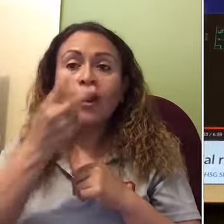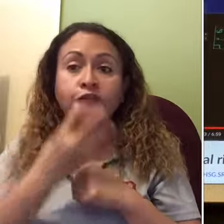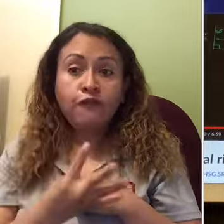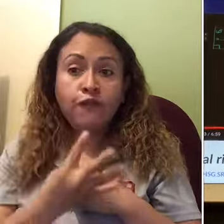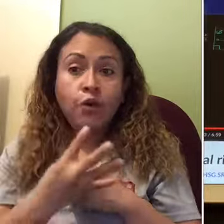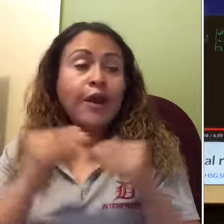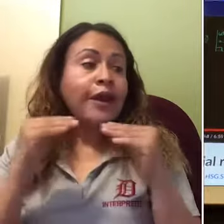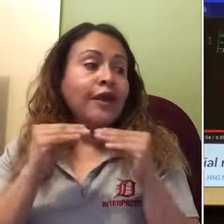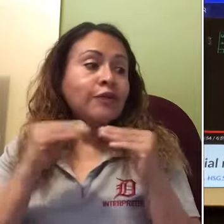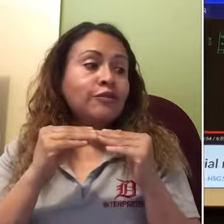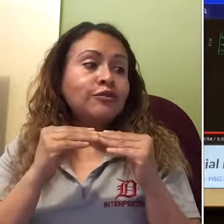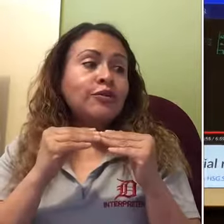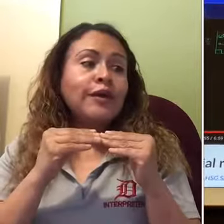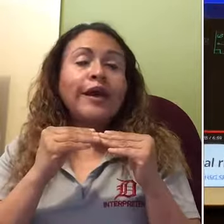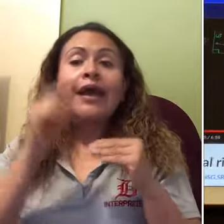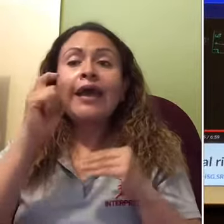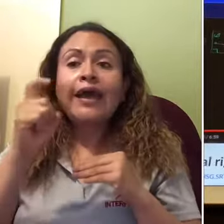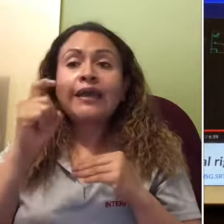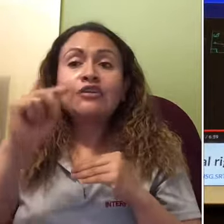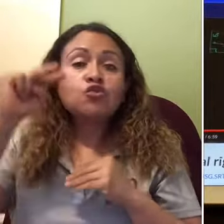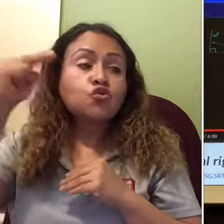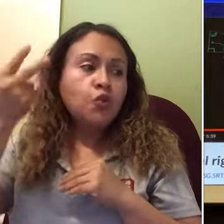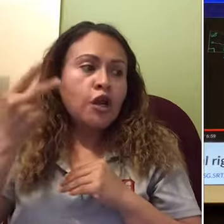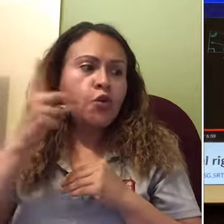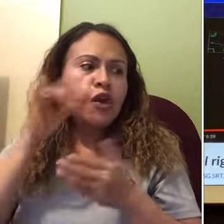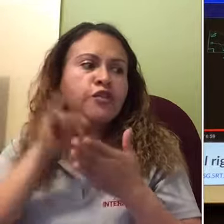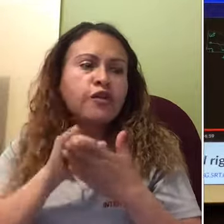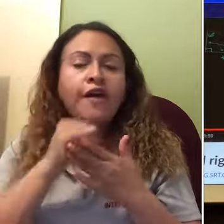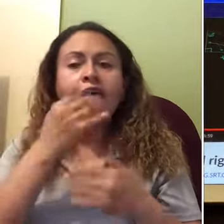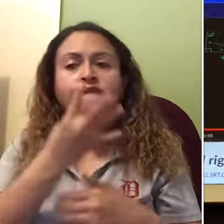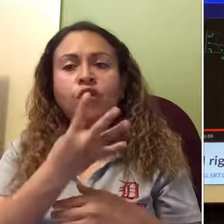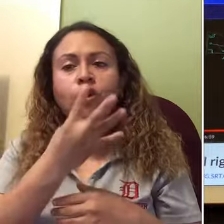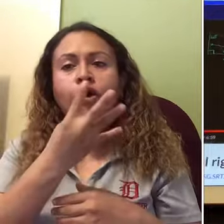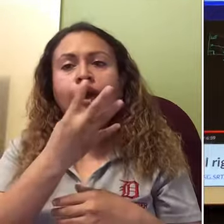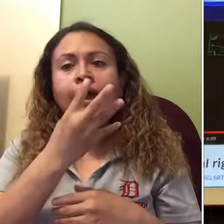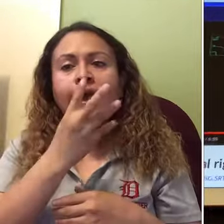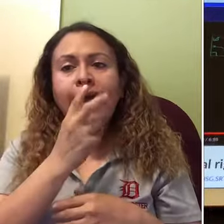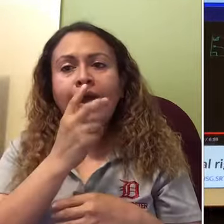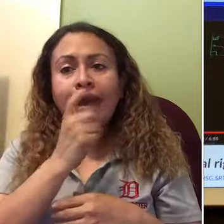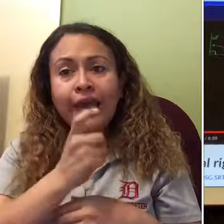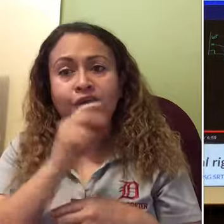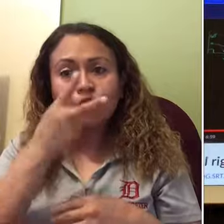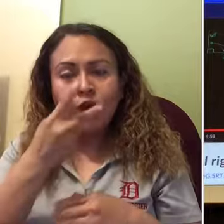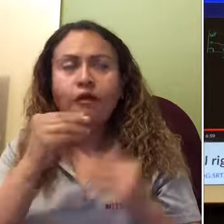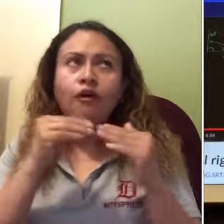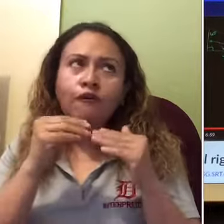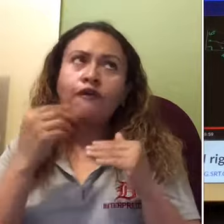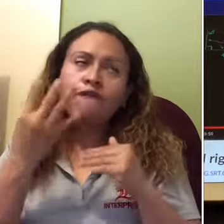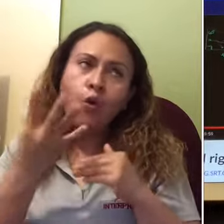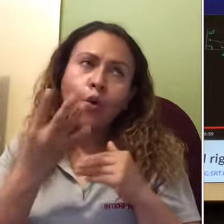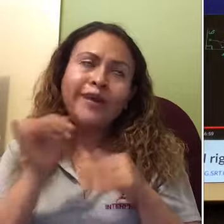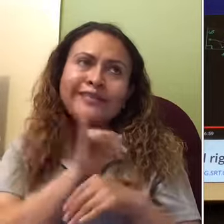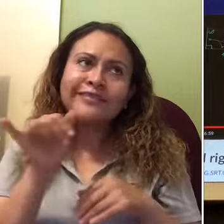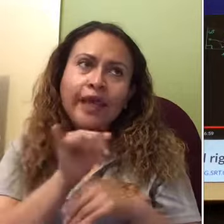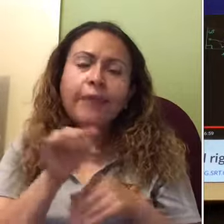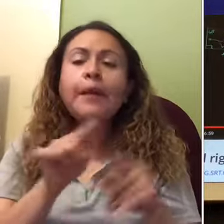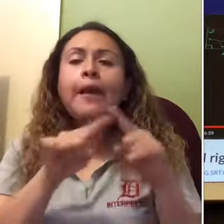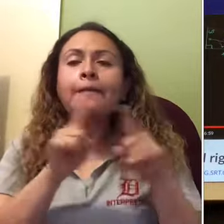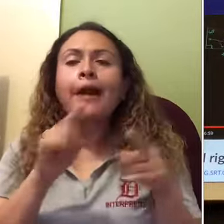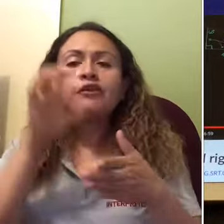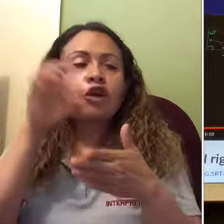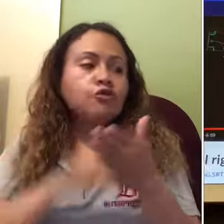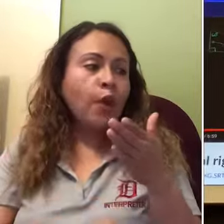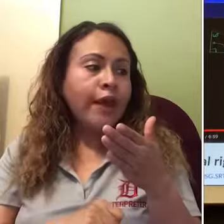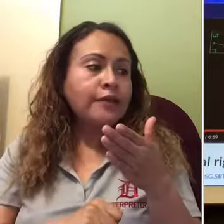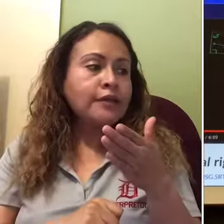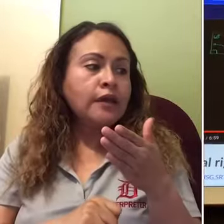squared. You could do this as 4x squared over 4. That's the same thing, obviously, as x squared. And then if you subtract